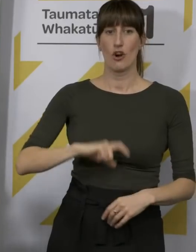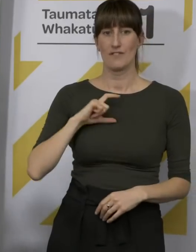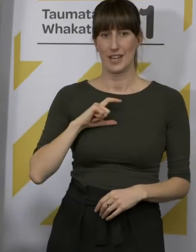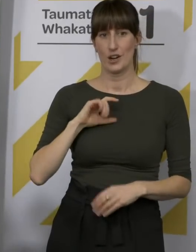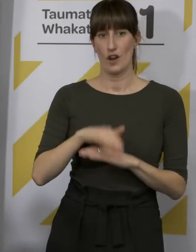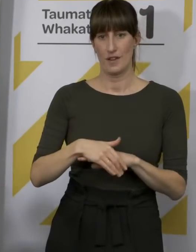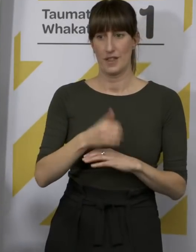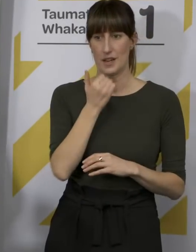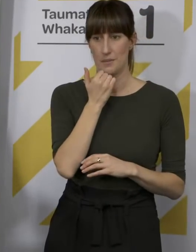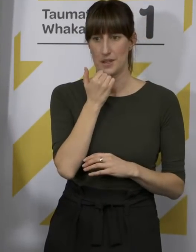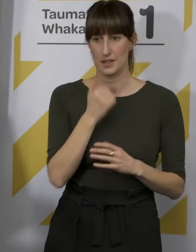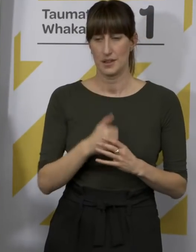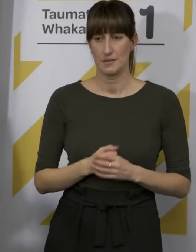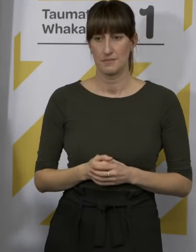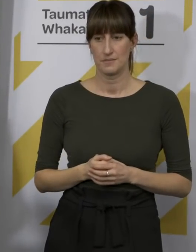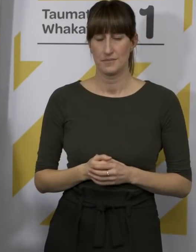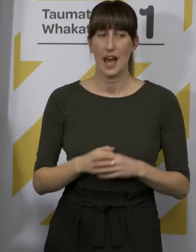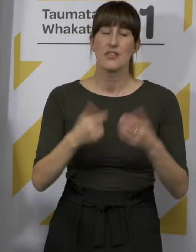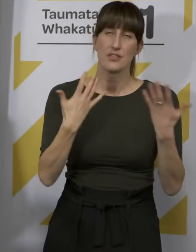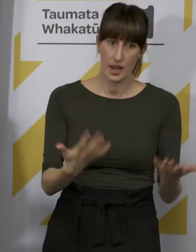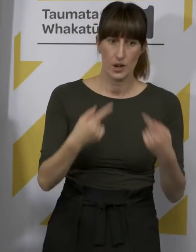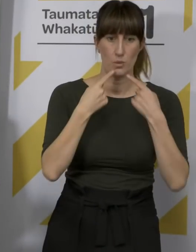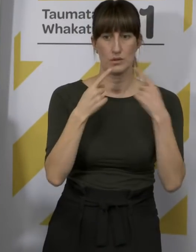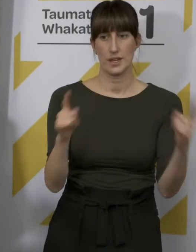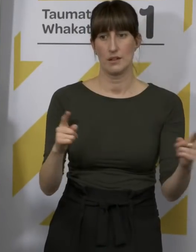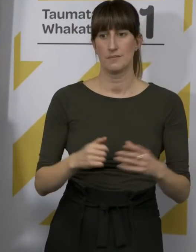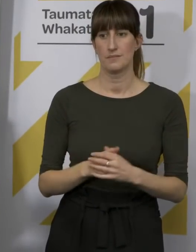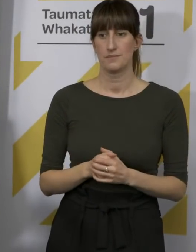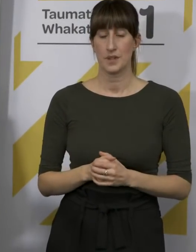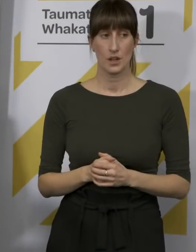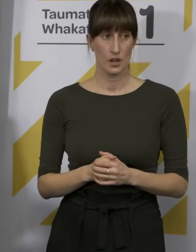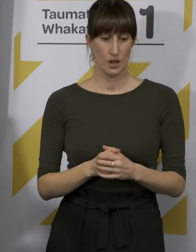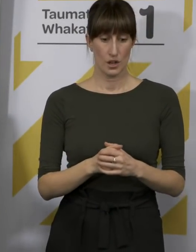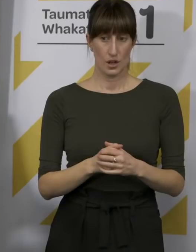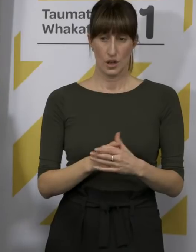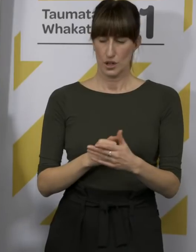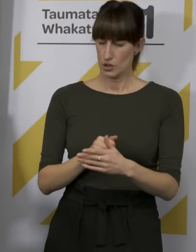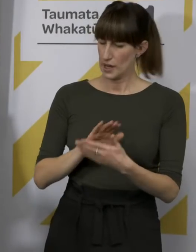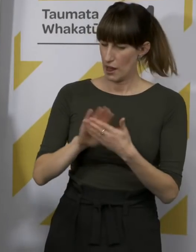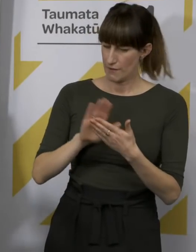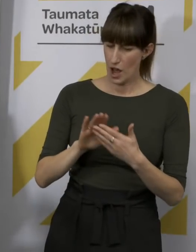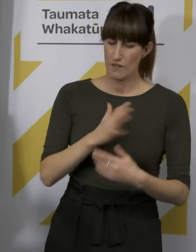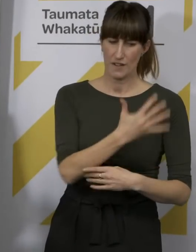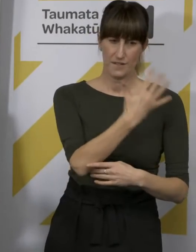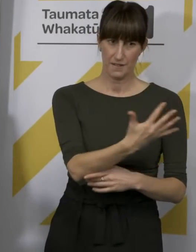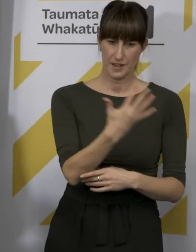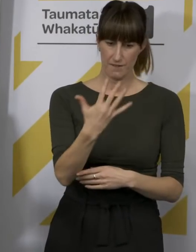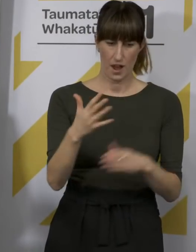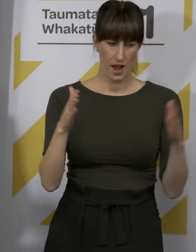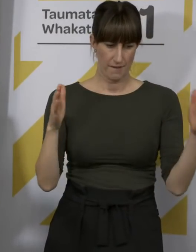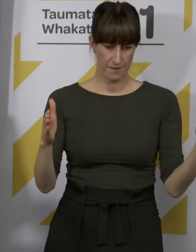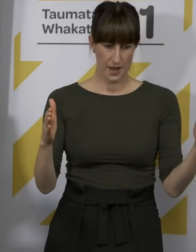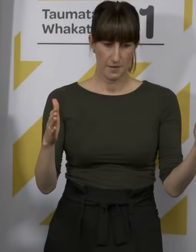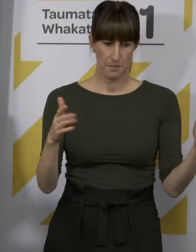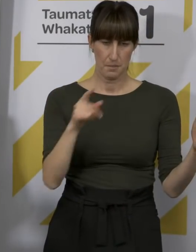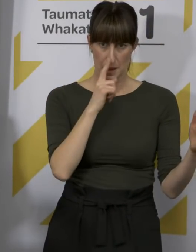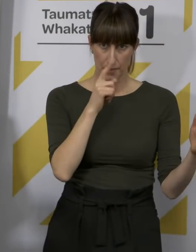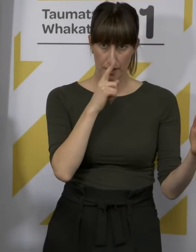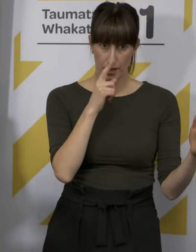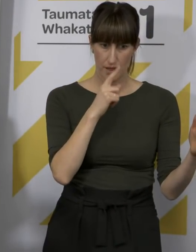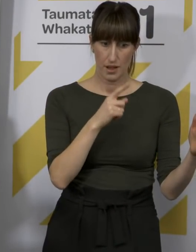weren't, because you said all but 1 have been tested of those 55, is that correct? Actually, all but 1 had